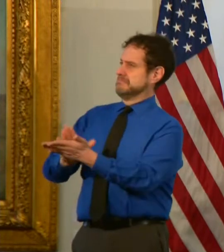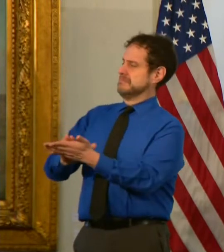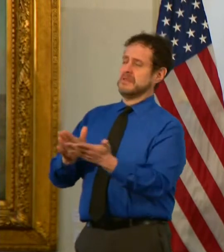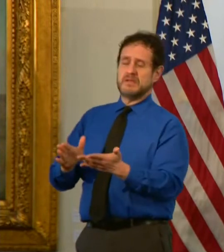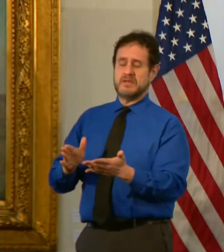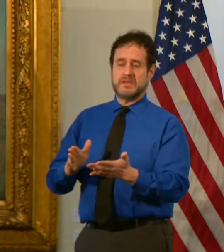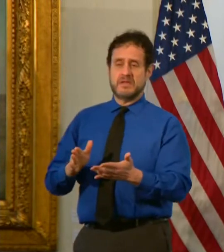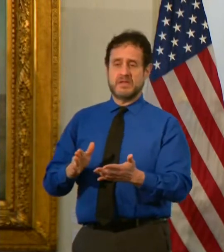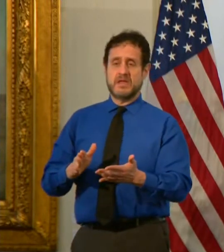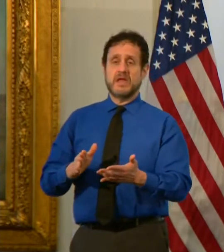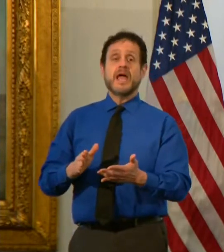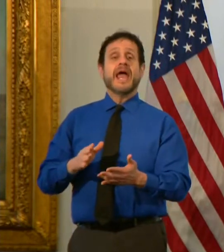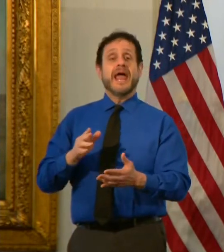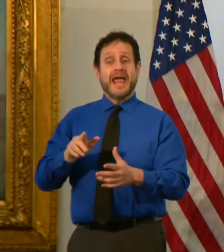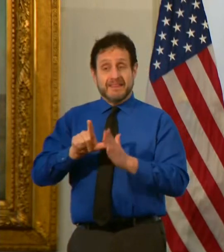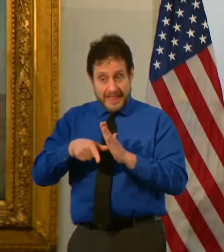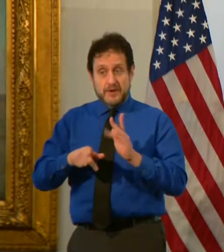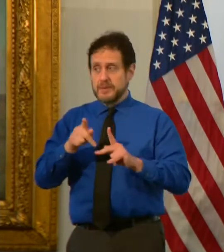and triple down on that?